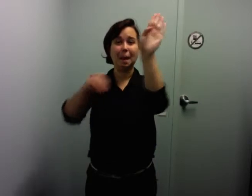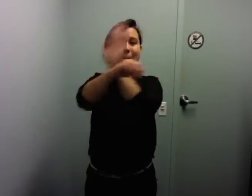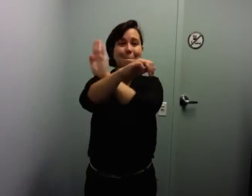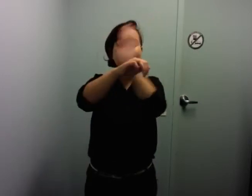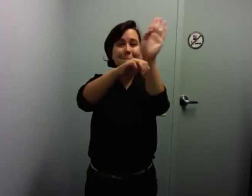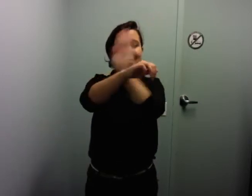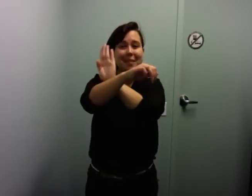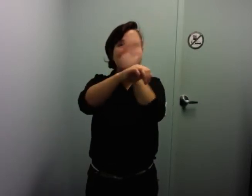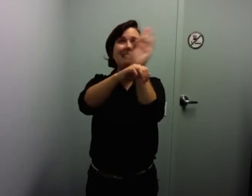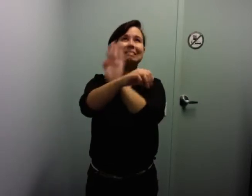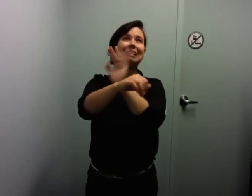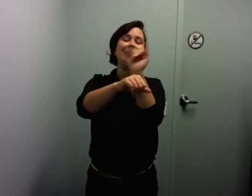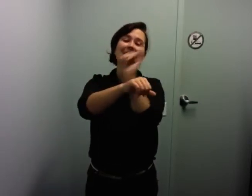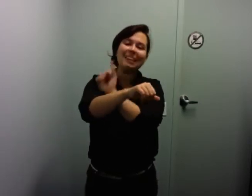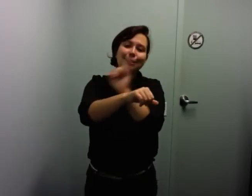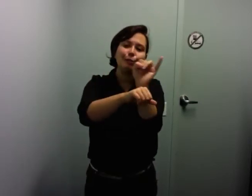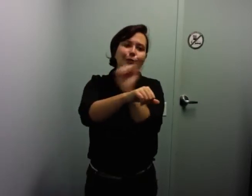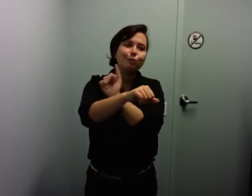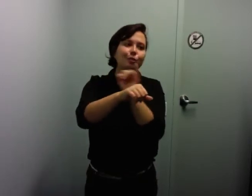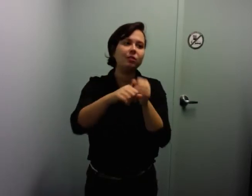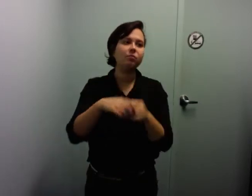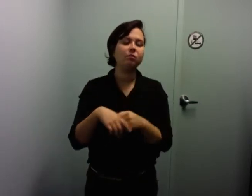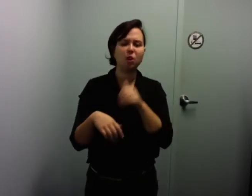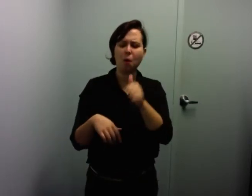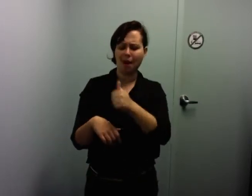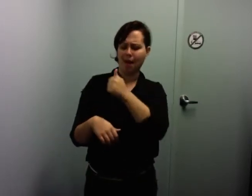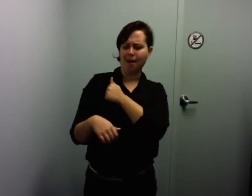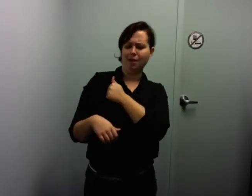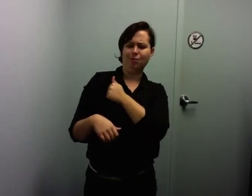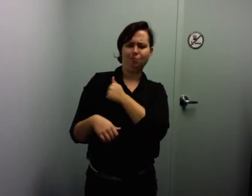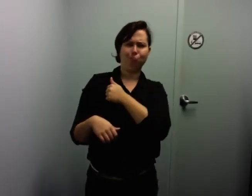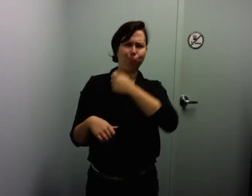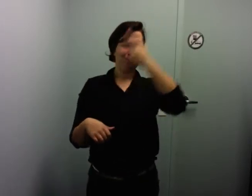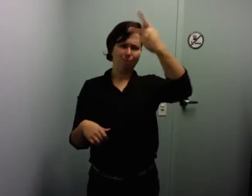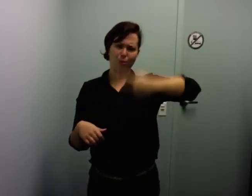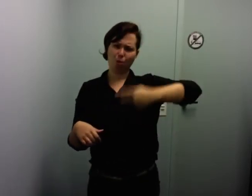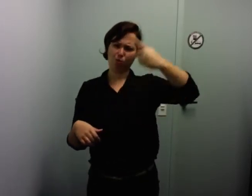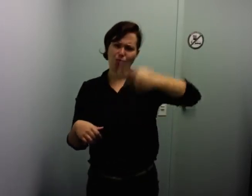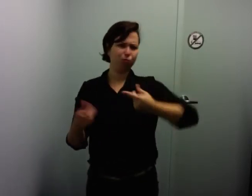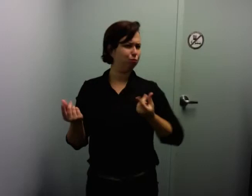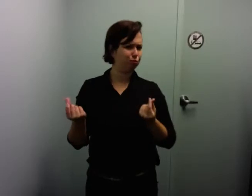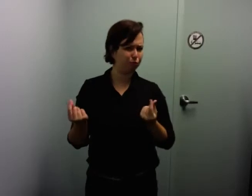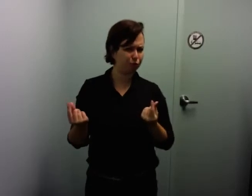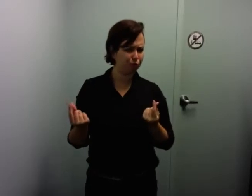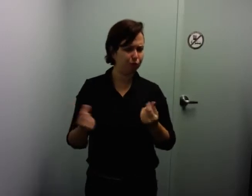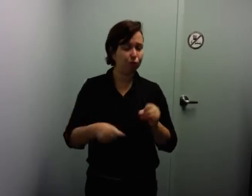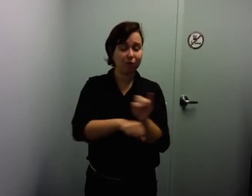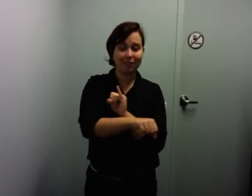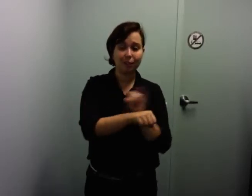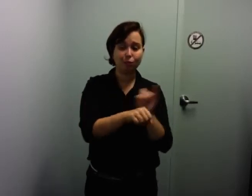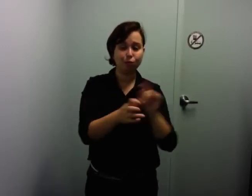say, what does that have to do with attitudes? A great deal. Because the industries began to concentrate wealth at the